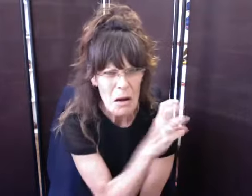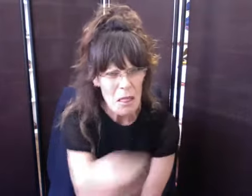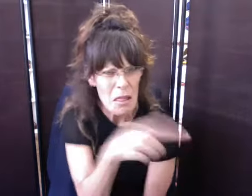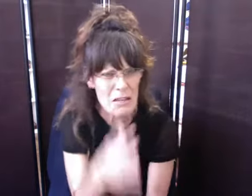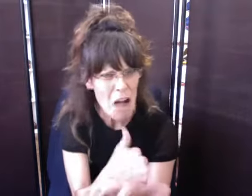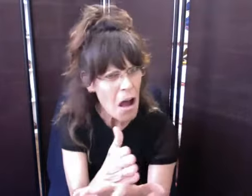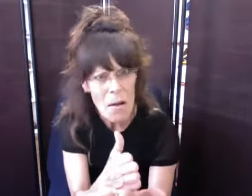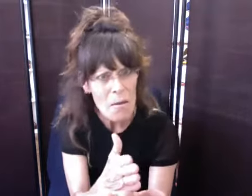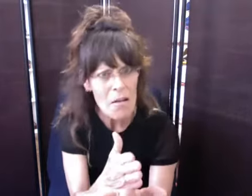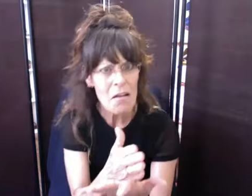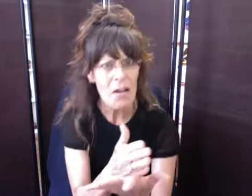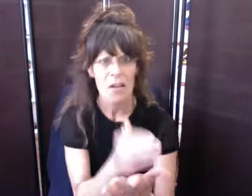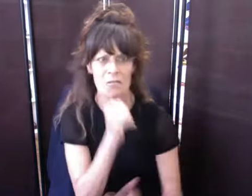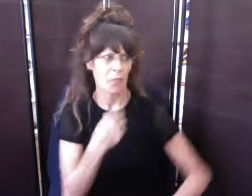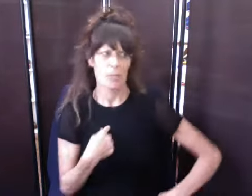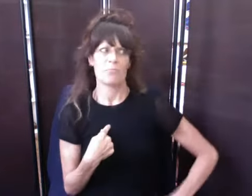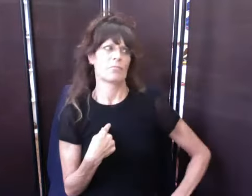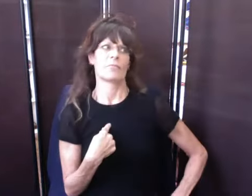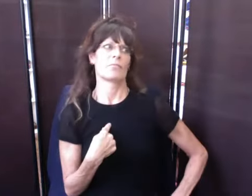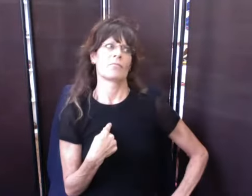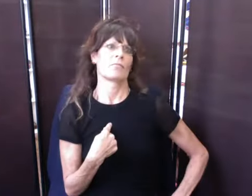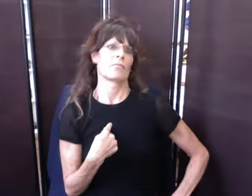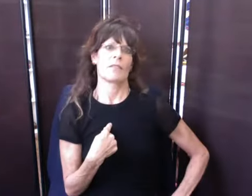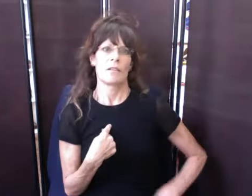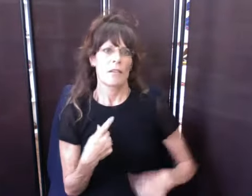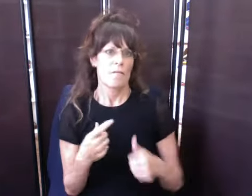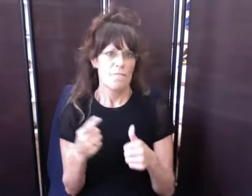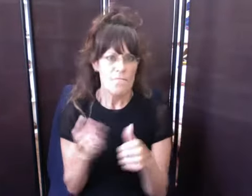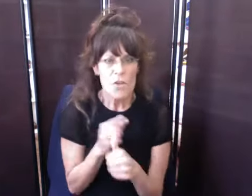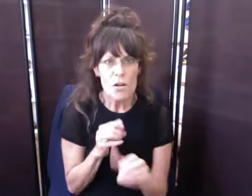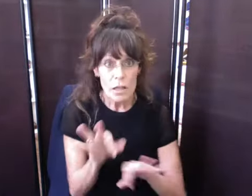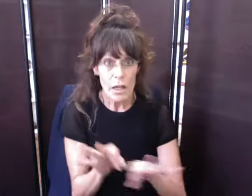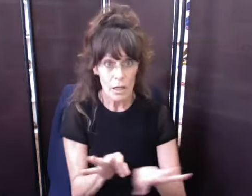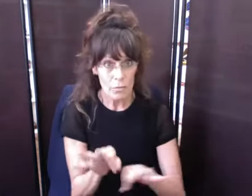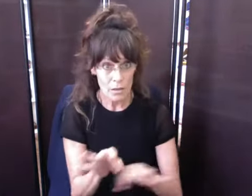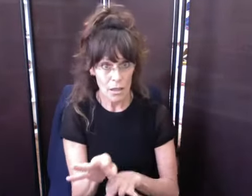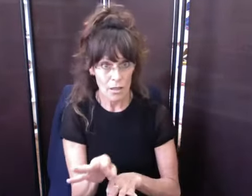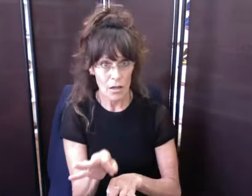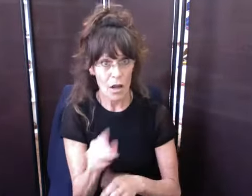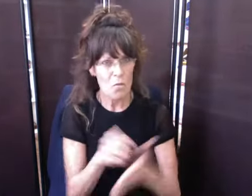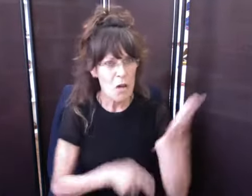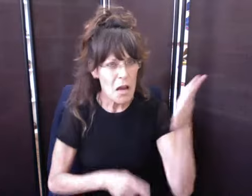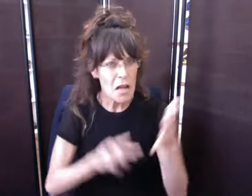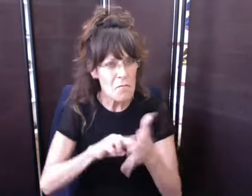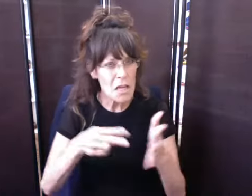that was never me. And so from the very first explanation of what this thing called alcoholism is versus